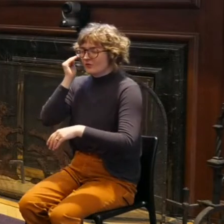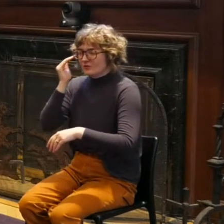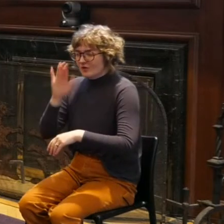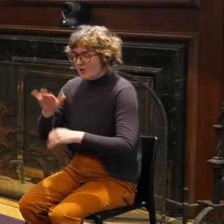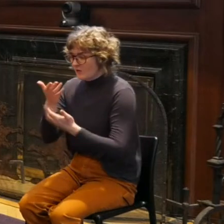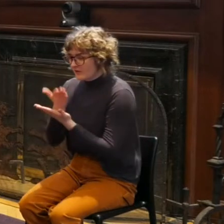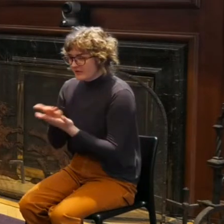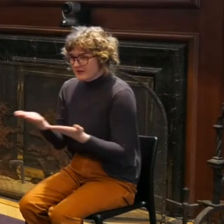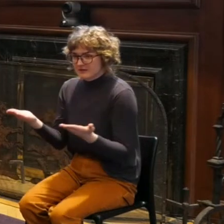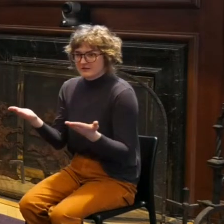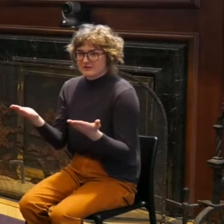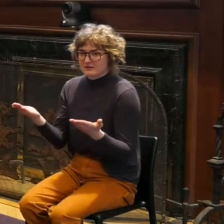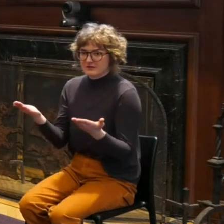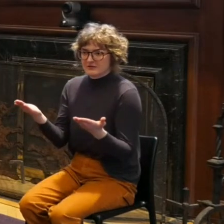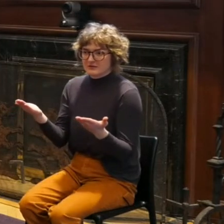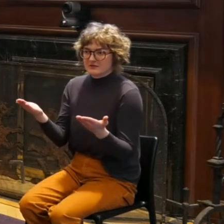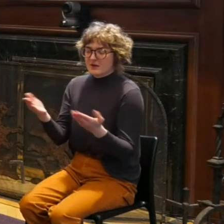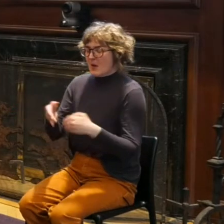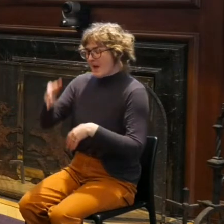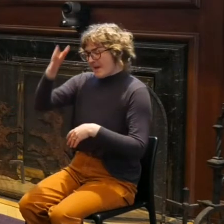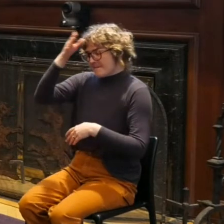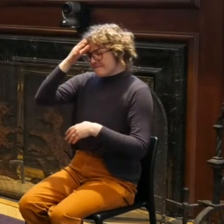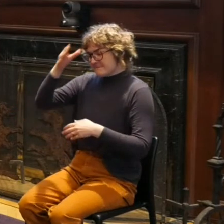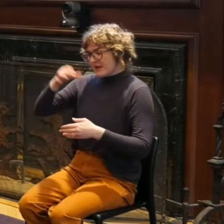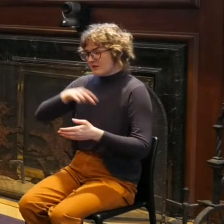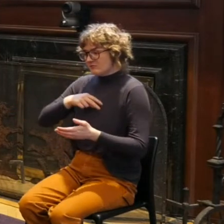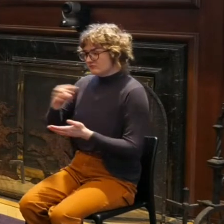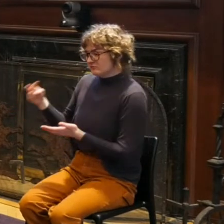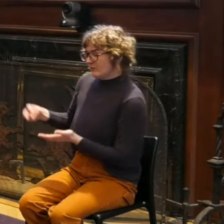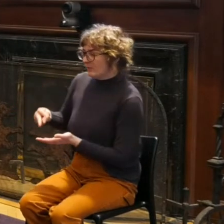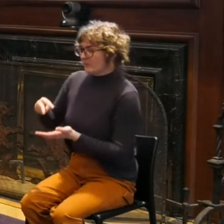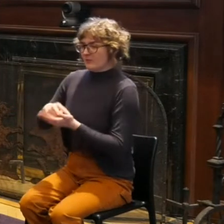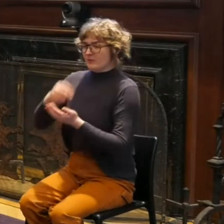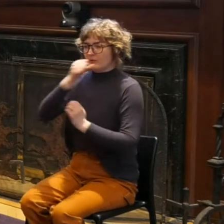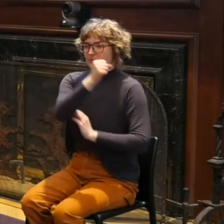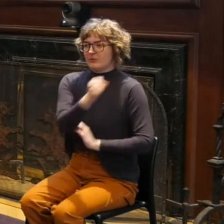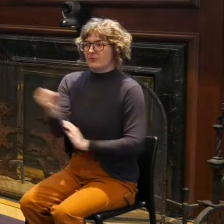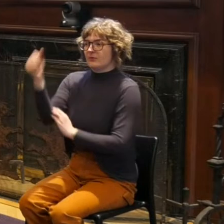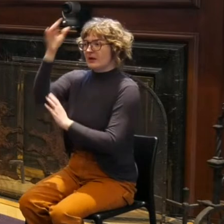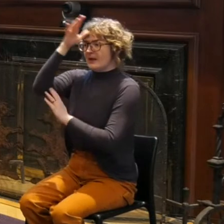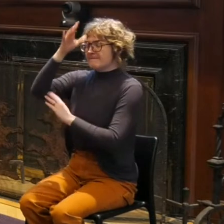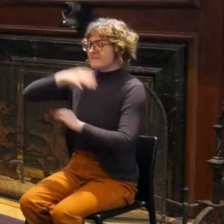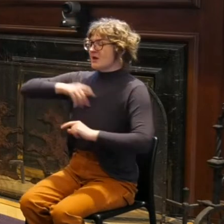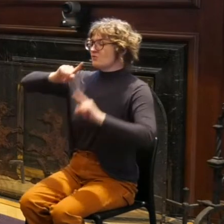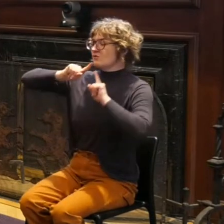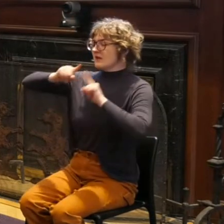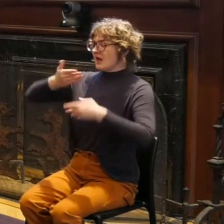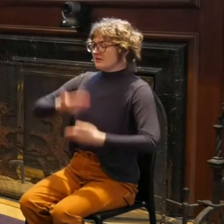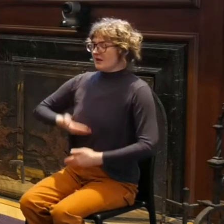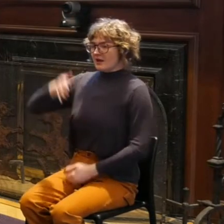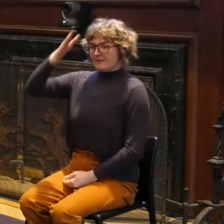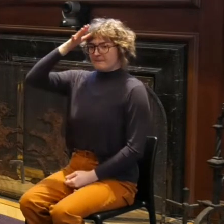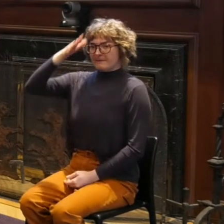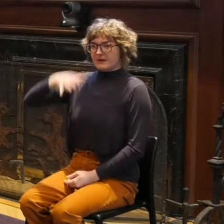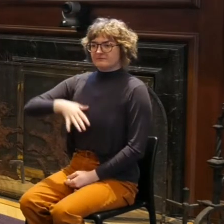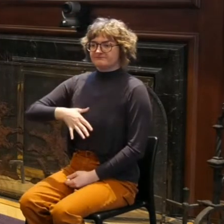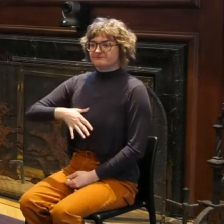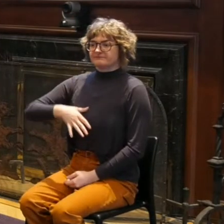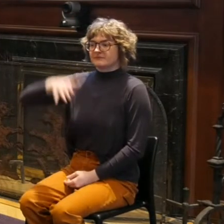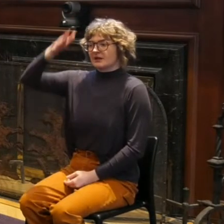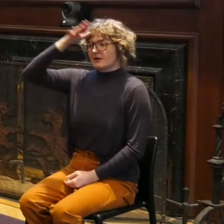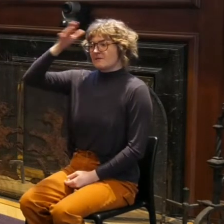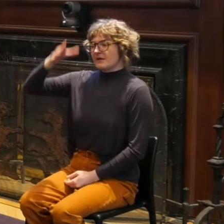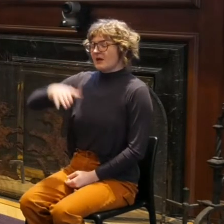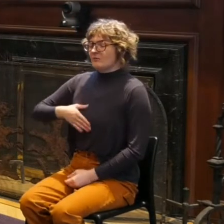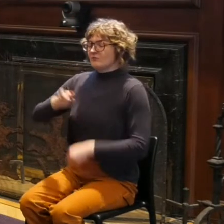this. Men would stand up. Men would announce that they were men. Men would walk